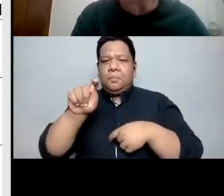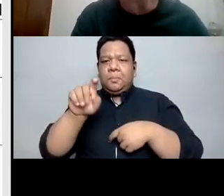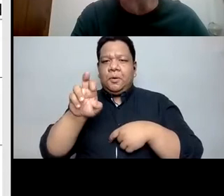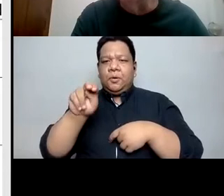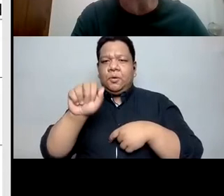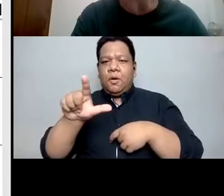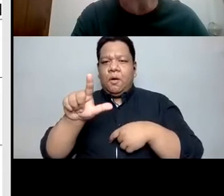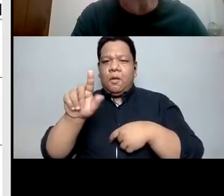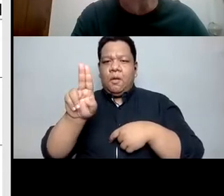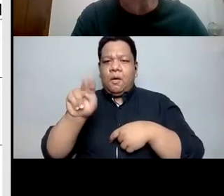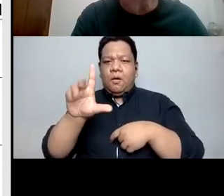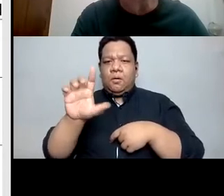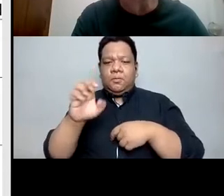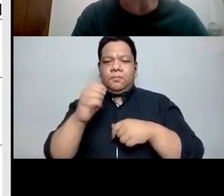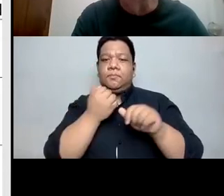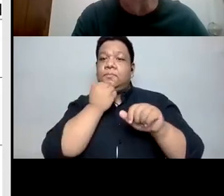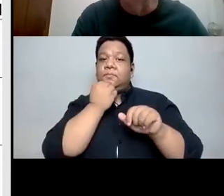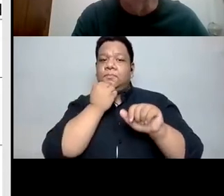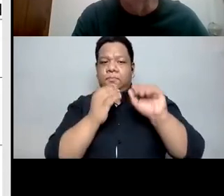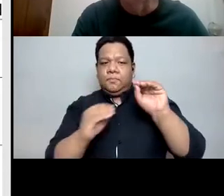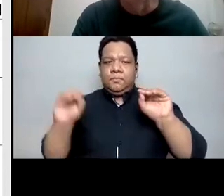in the next chart.